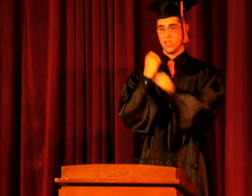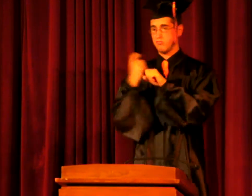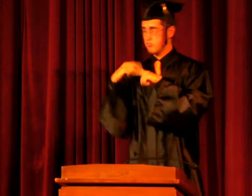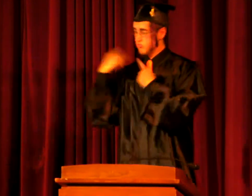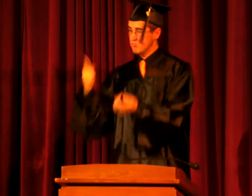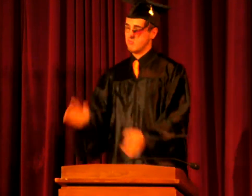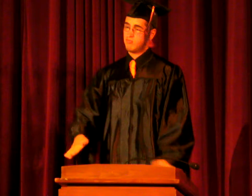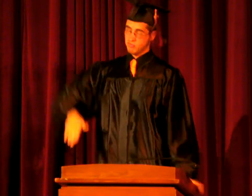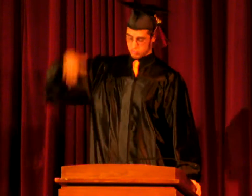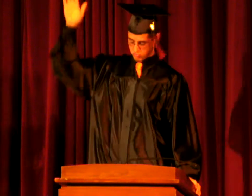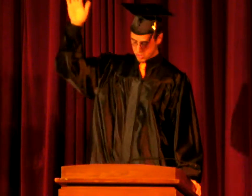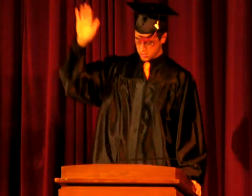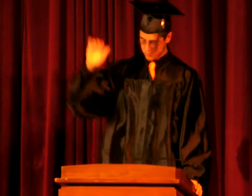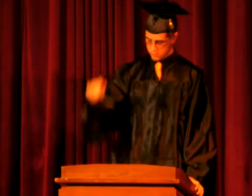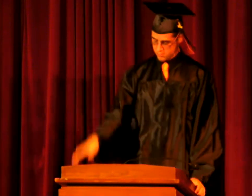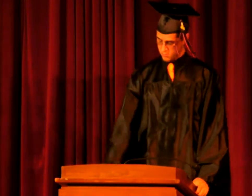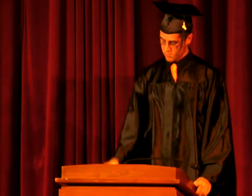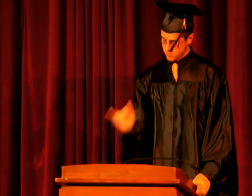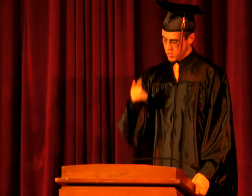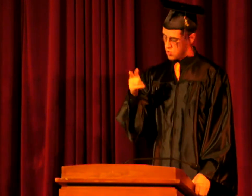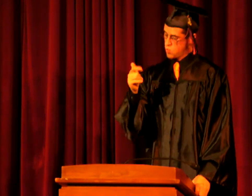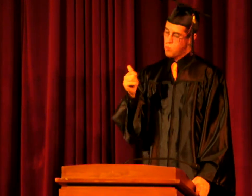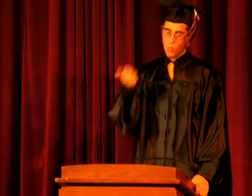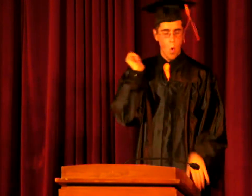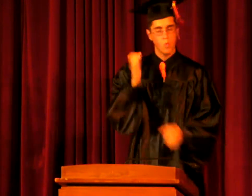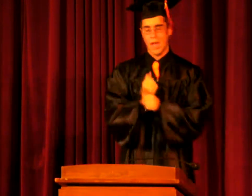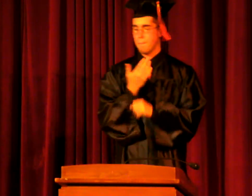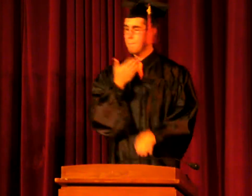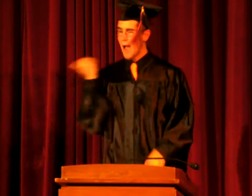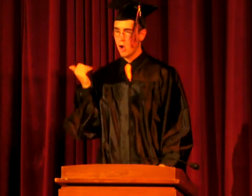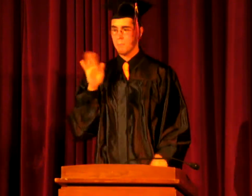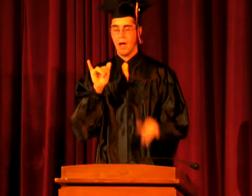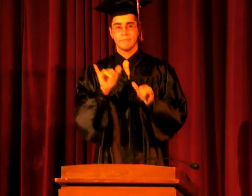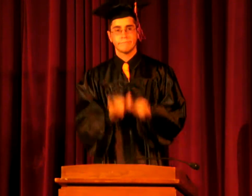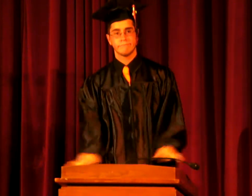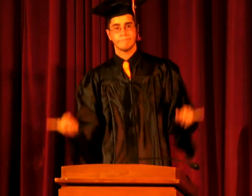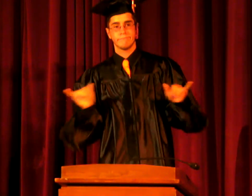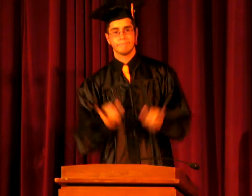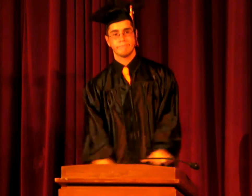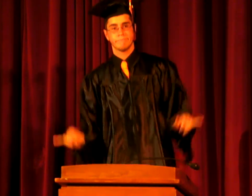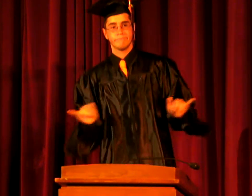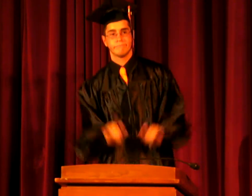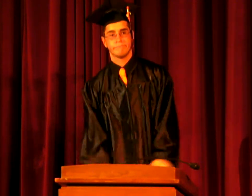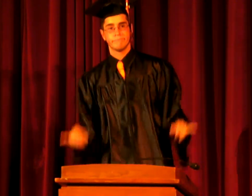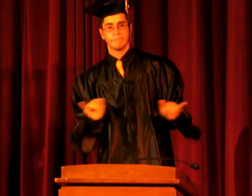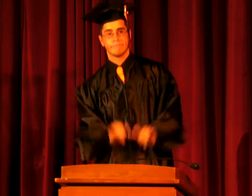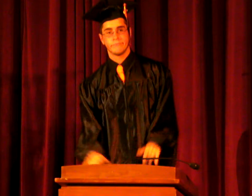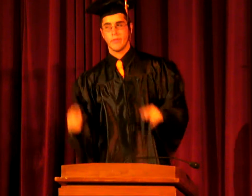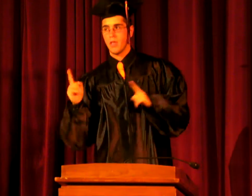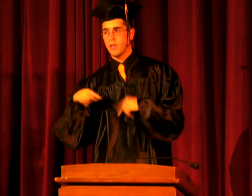I found in my 17 years of life that you will not get any better by doing what you've always done.